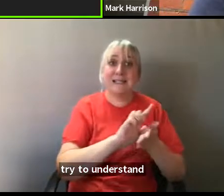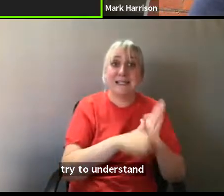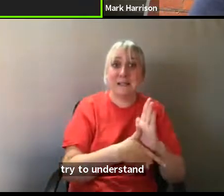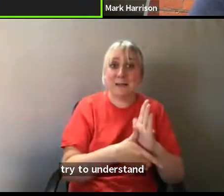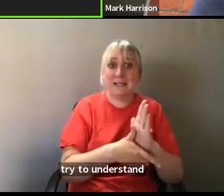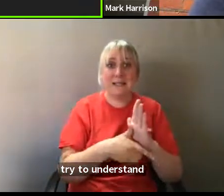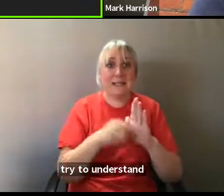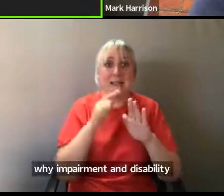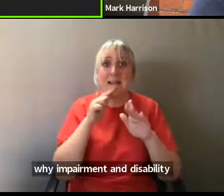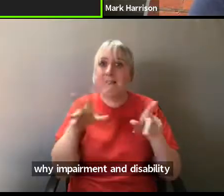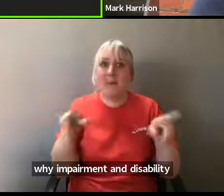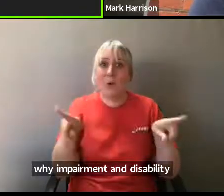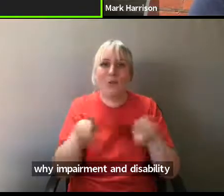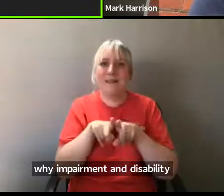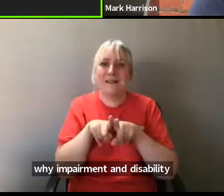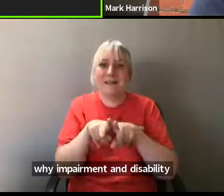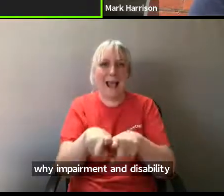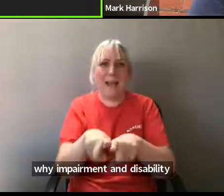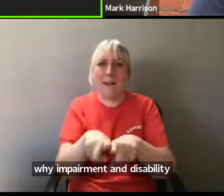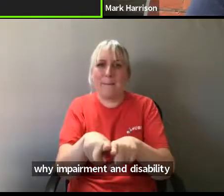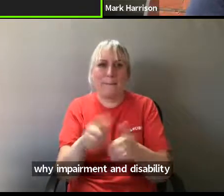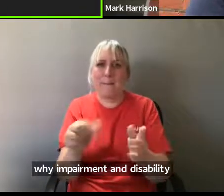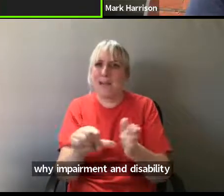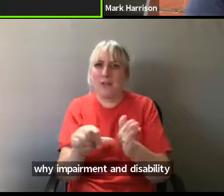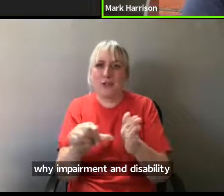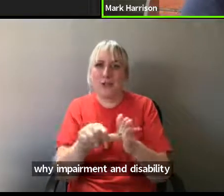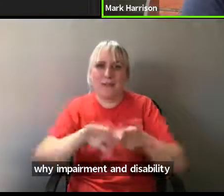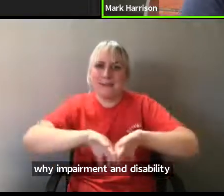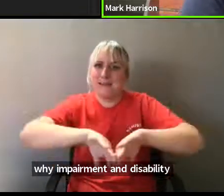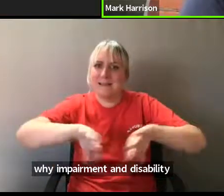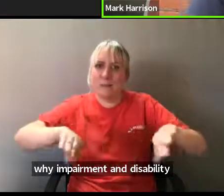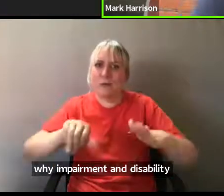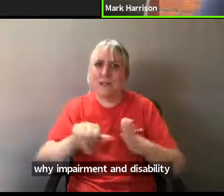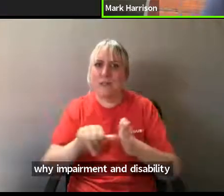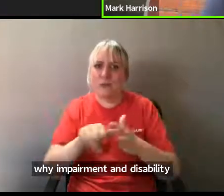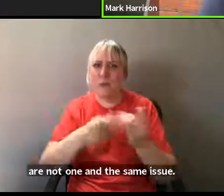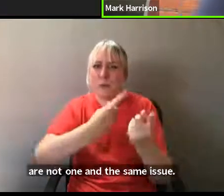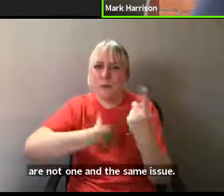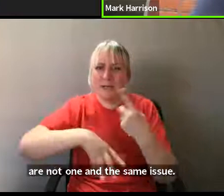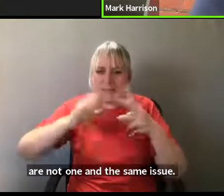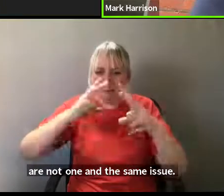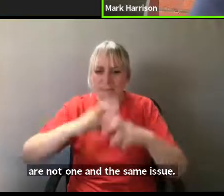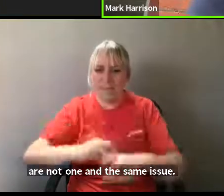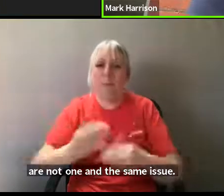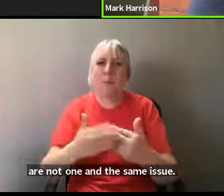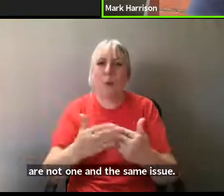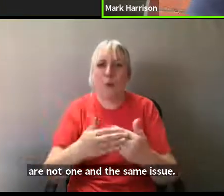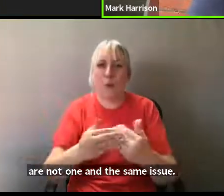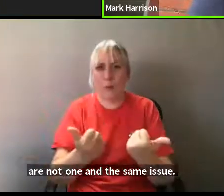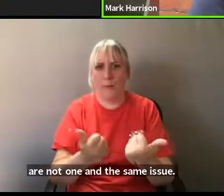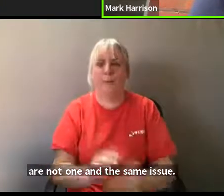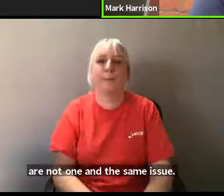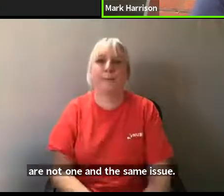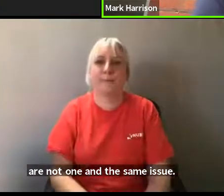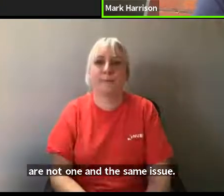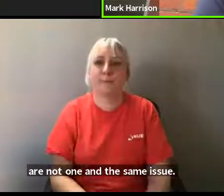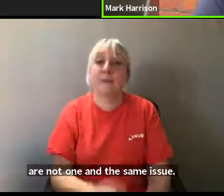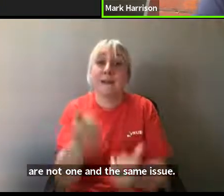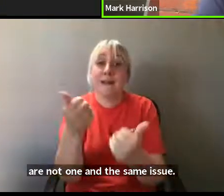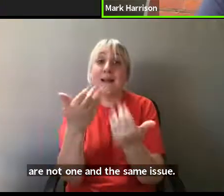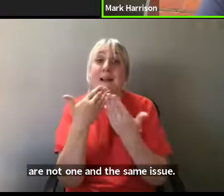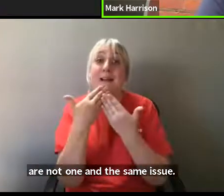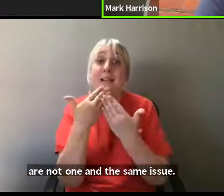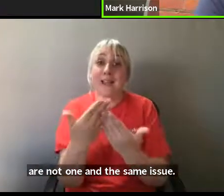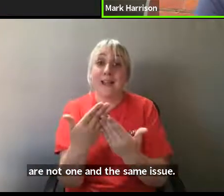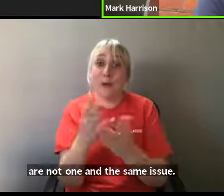one and the same issue. Great. Thank you, Bob. So that concludes the first half